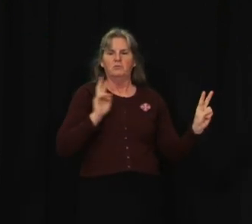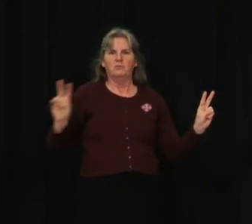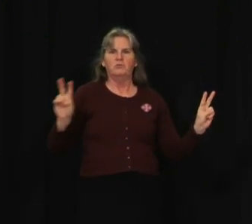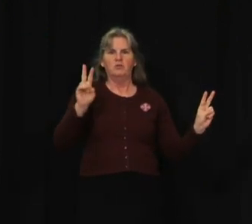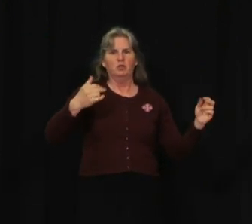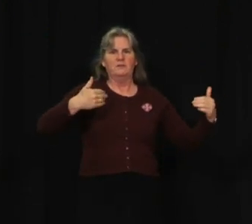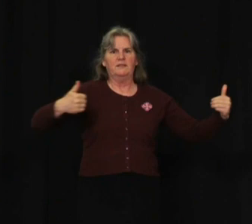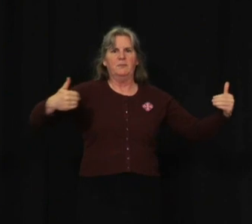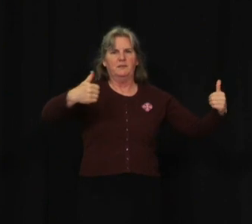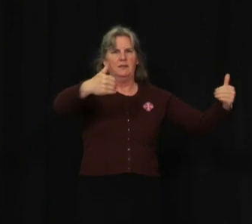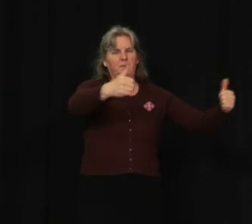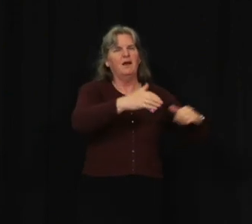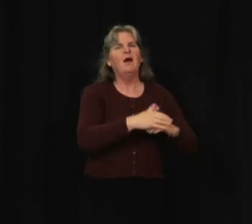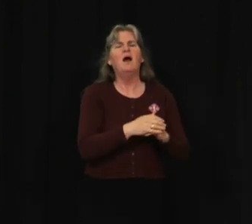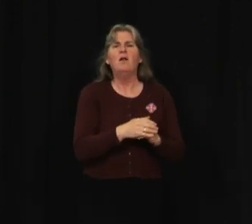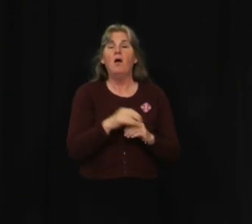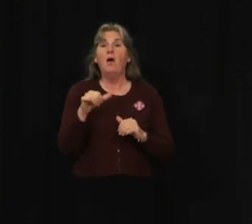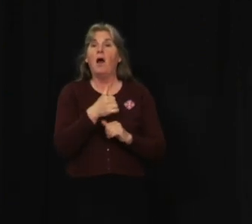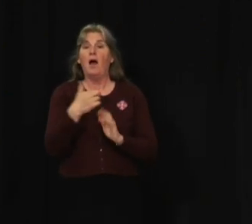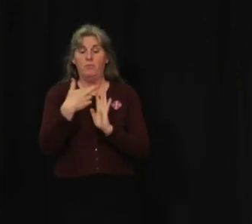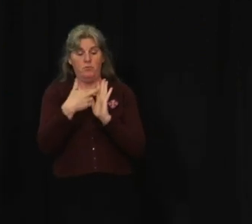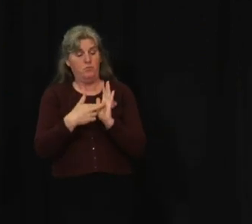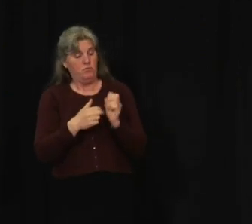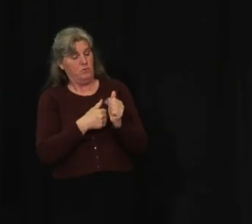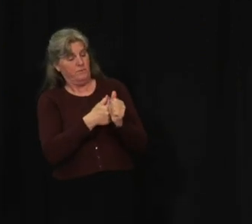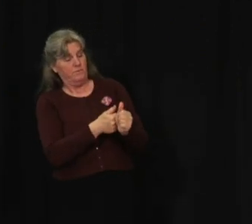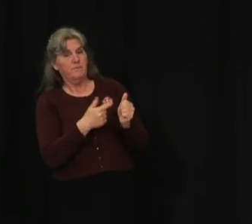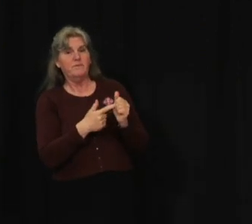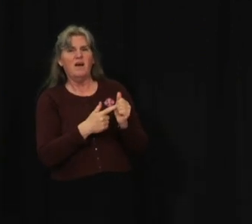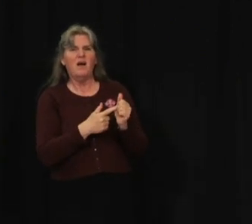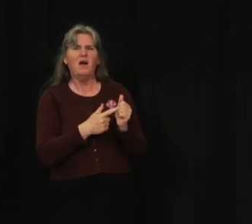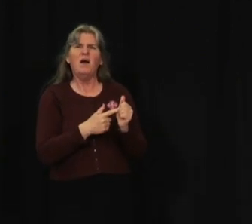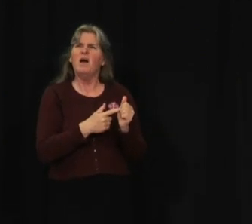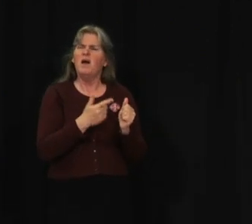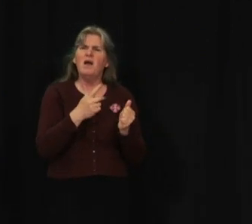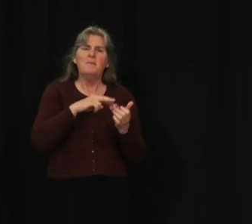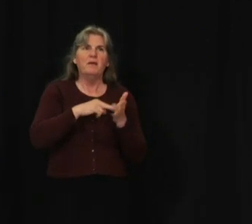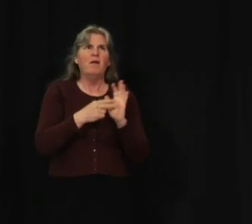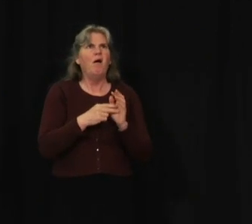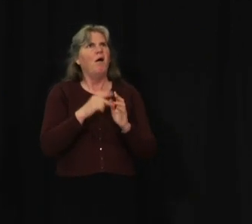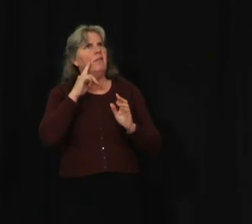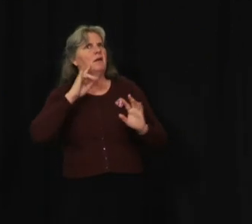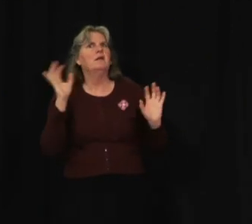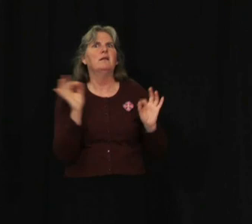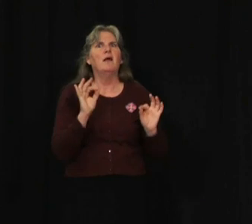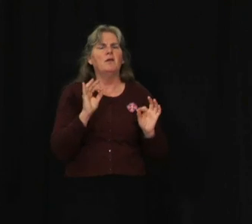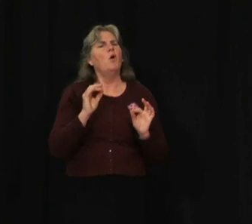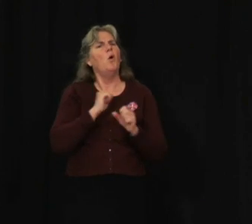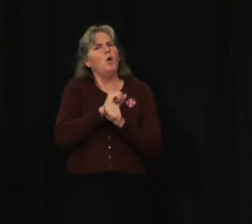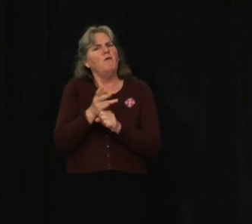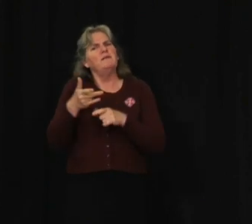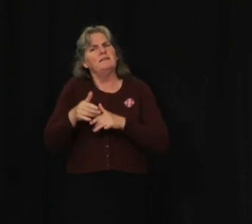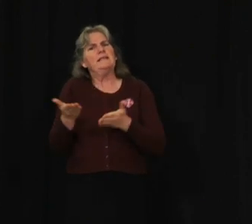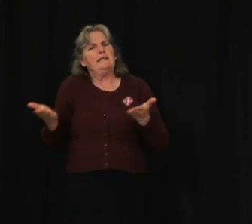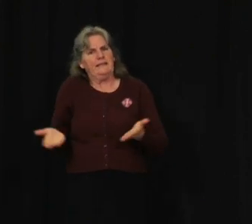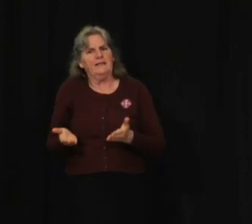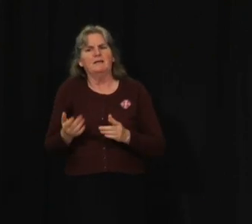is again like all the other measures. It does not mean that the threat has gone. It may be something that we'll have to clamp back down